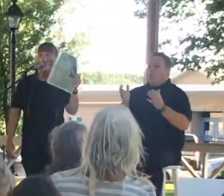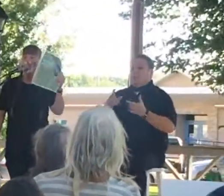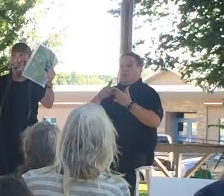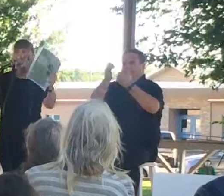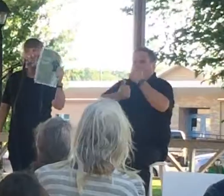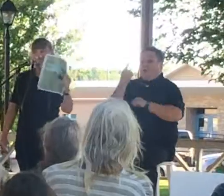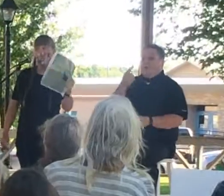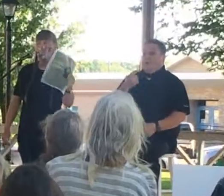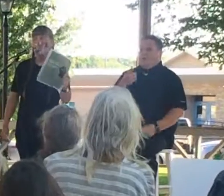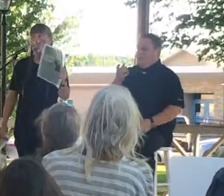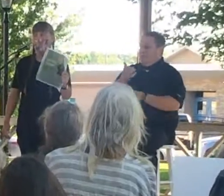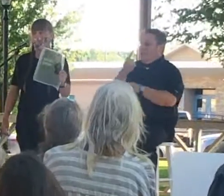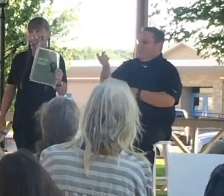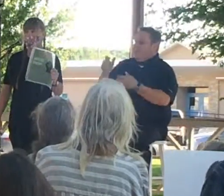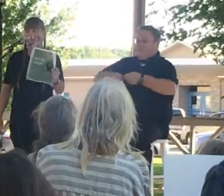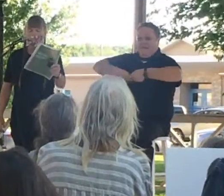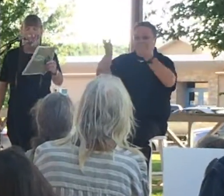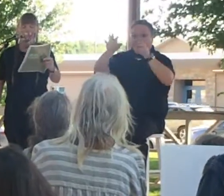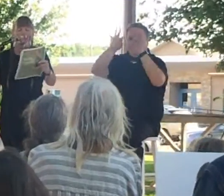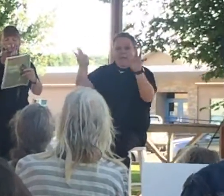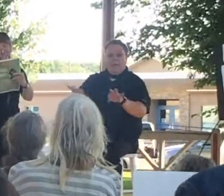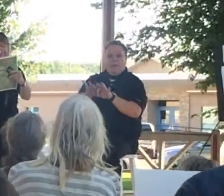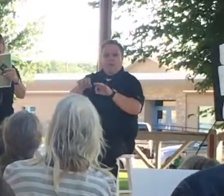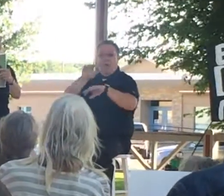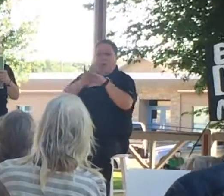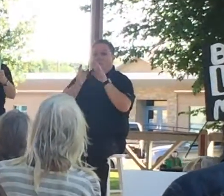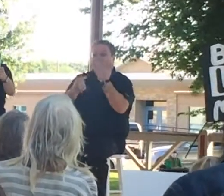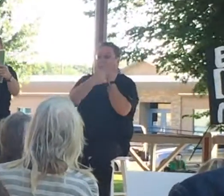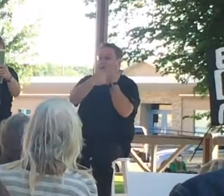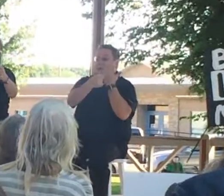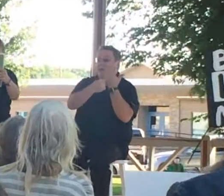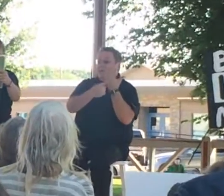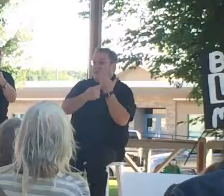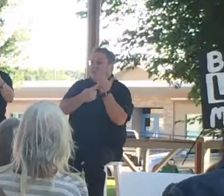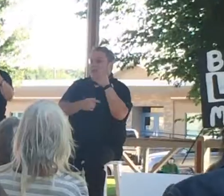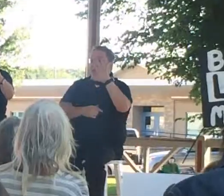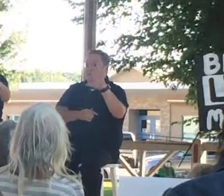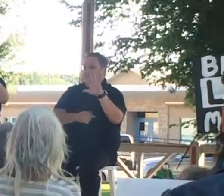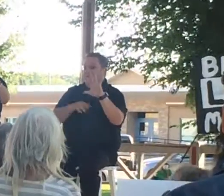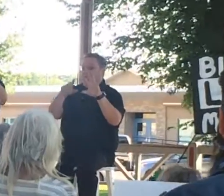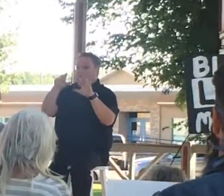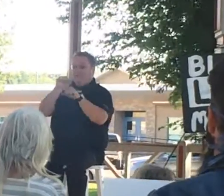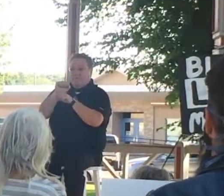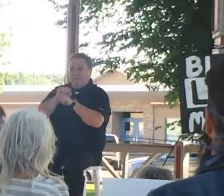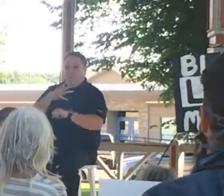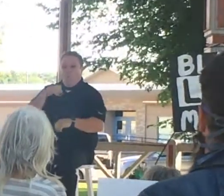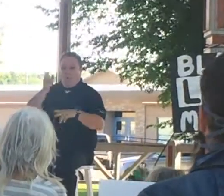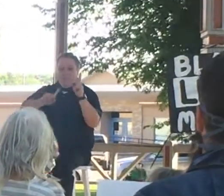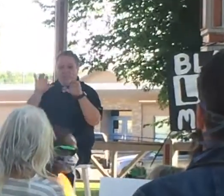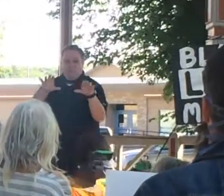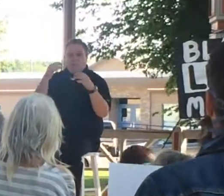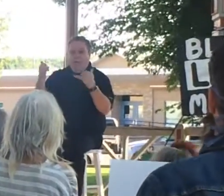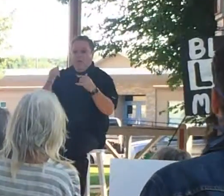I encourage everyone to get one of these flyers. Ooh. On the back is 5 tasks white people can do